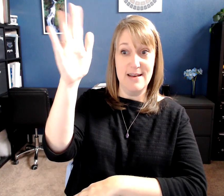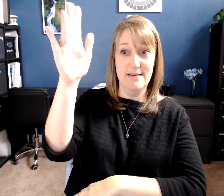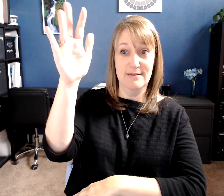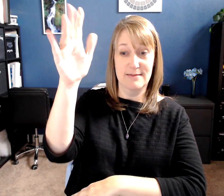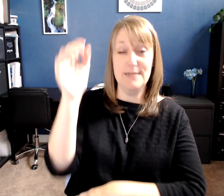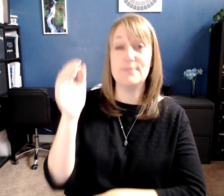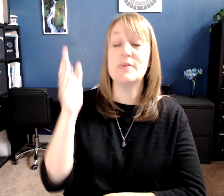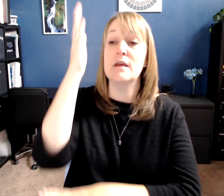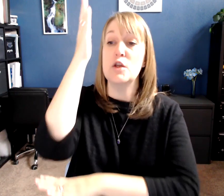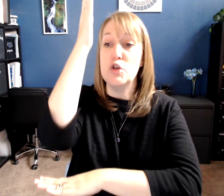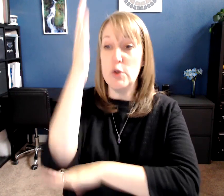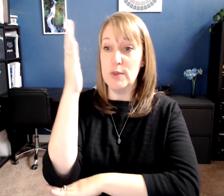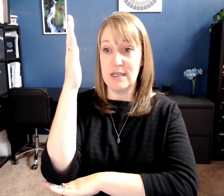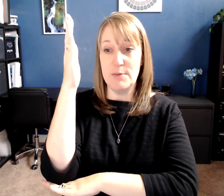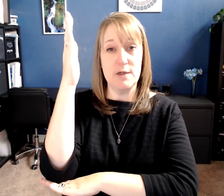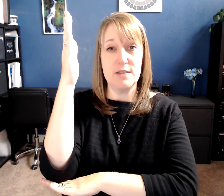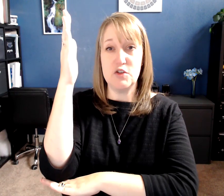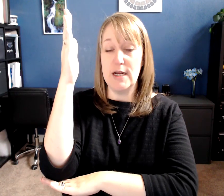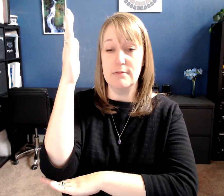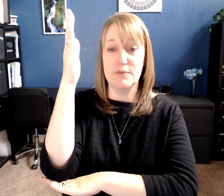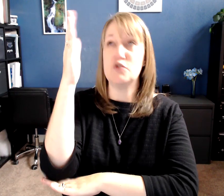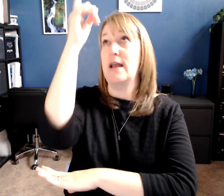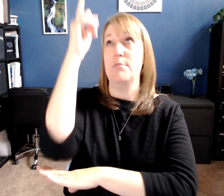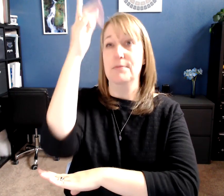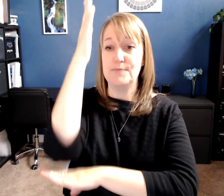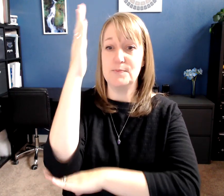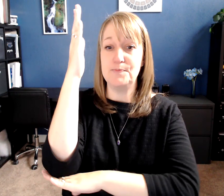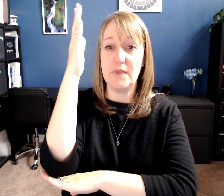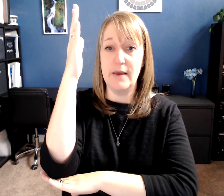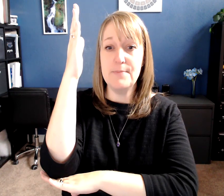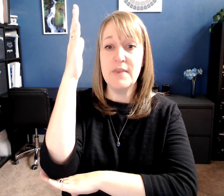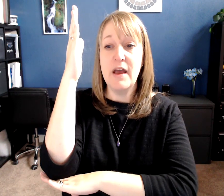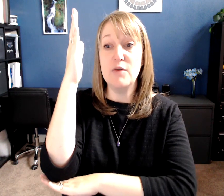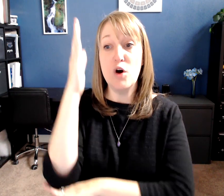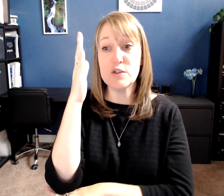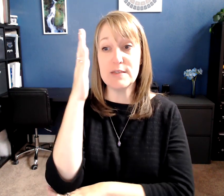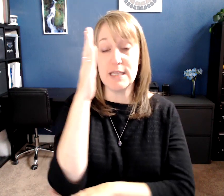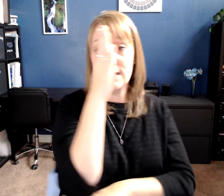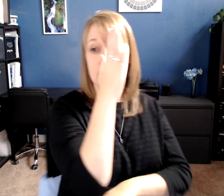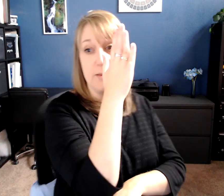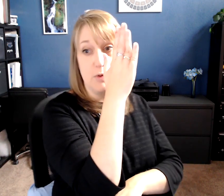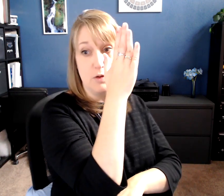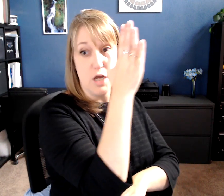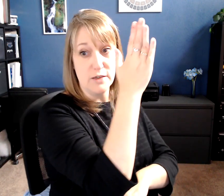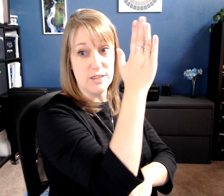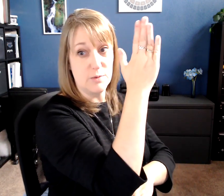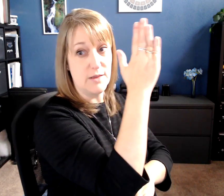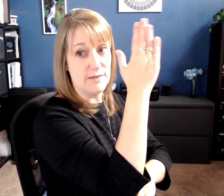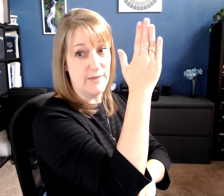sun, right? Noon is going to be where it's straight up. Okay. I've also seen people not just with this flat